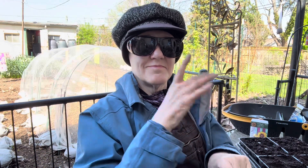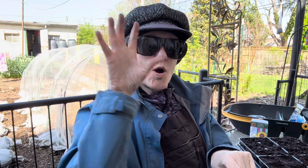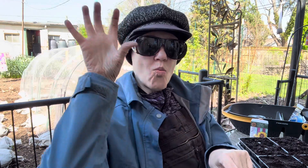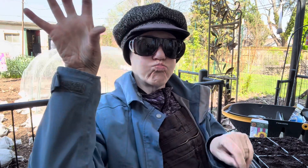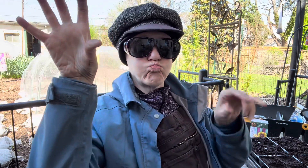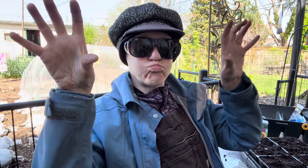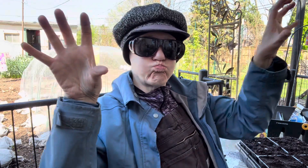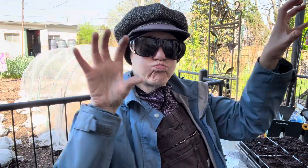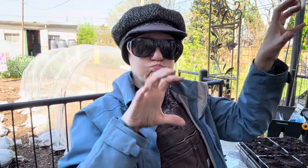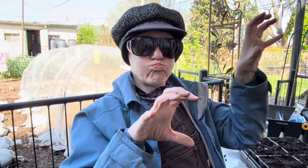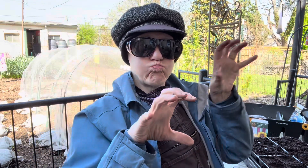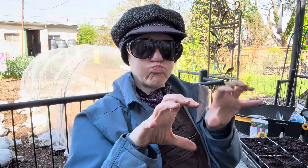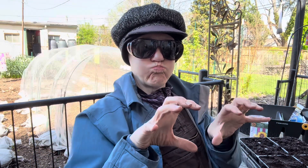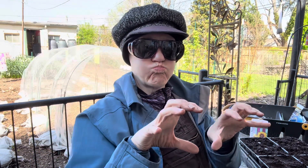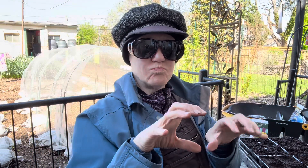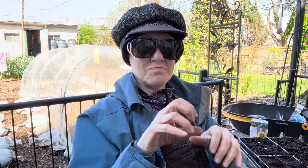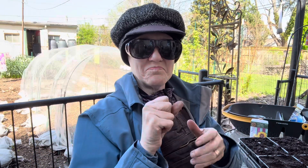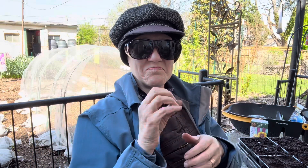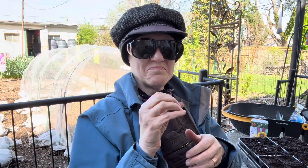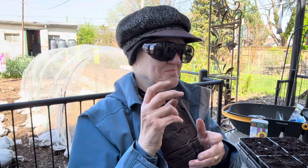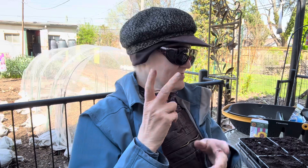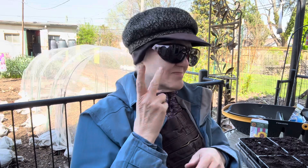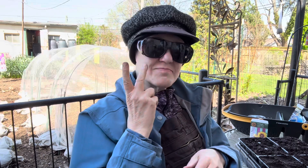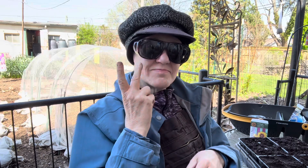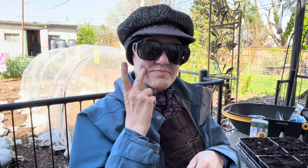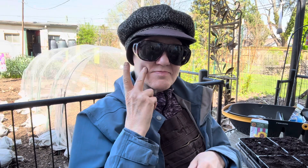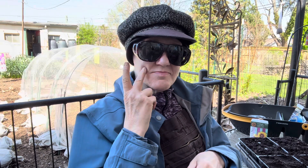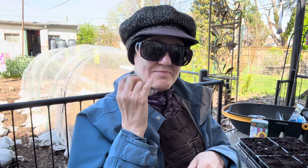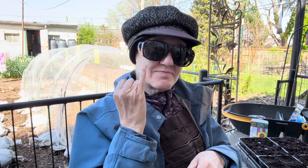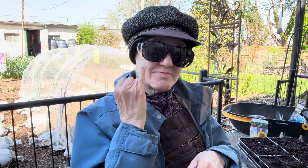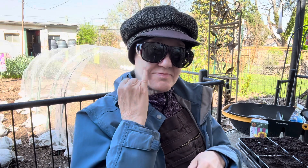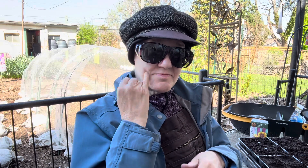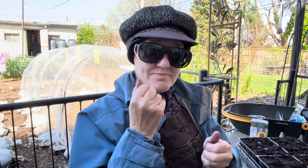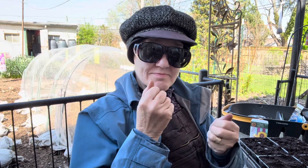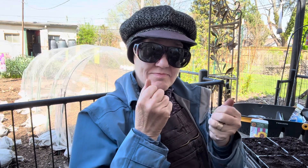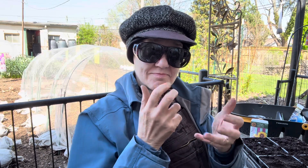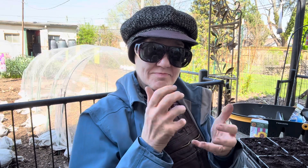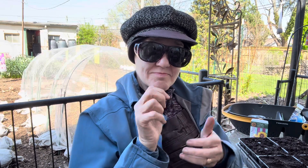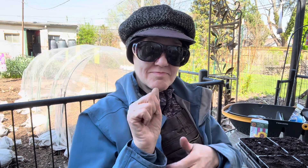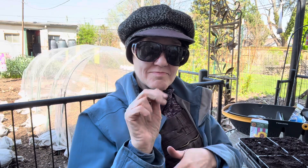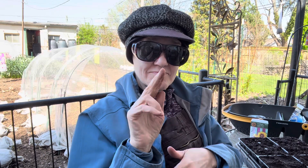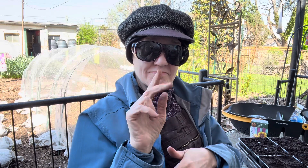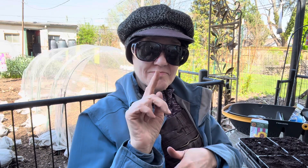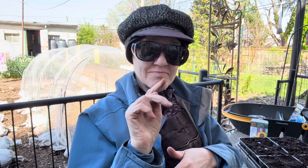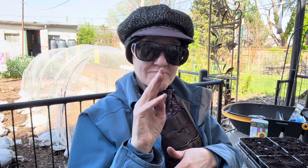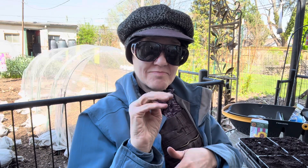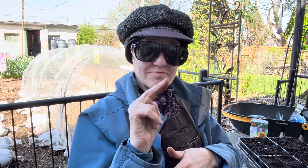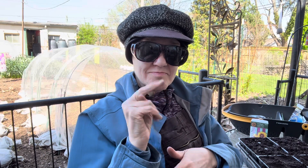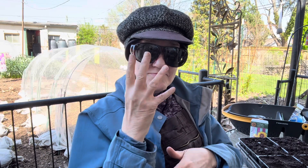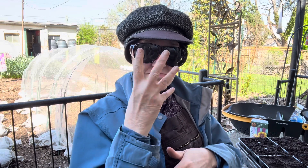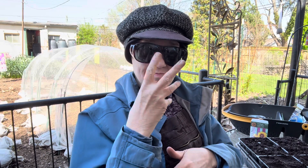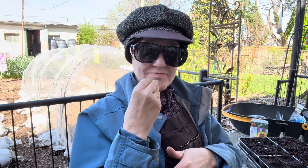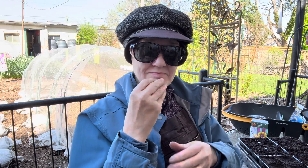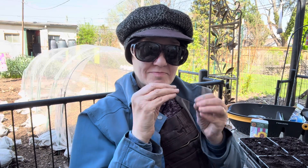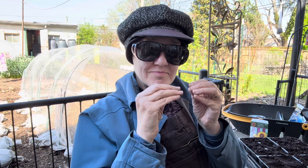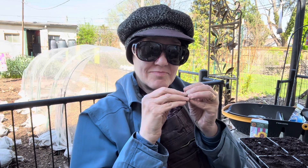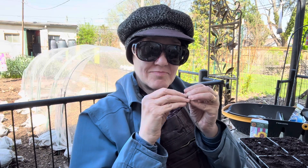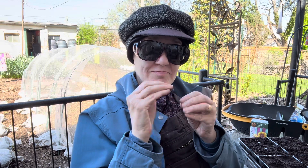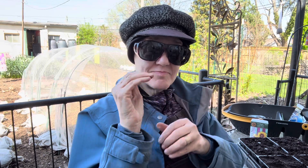get tall, but they'll have multiple heads on them. So we'll see. If these cause my autumn beauty